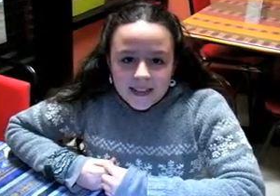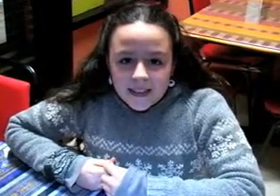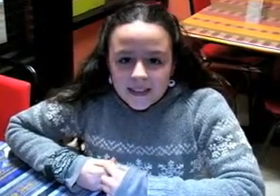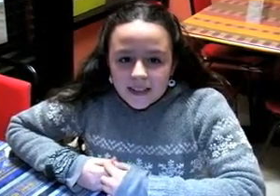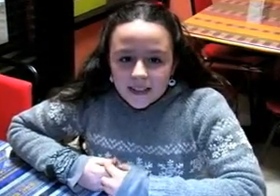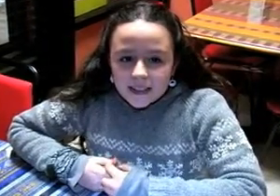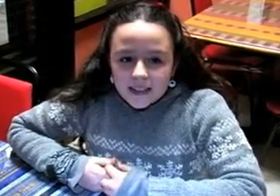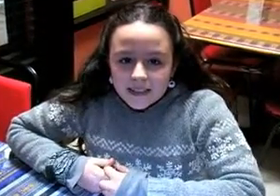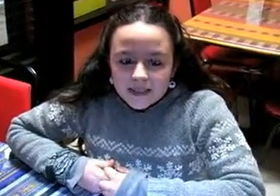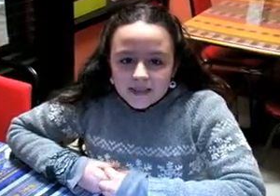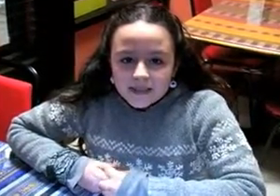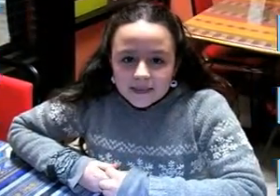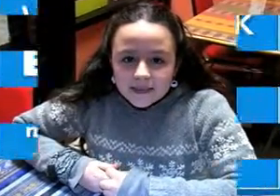dead?